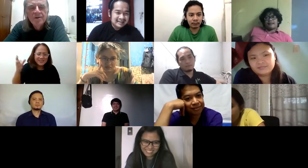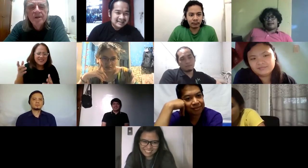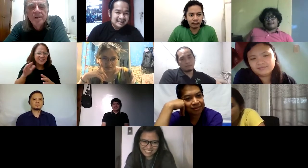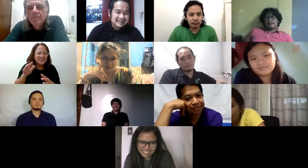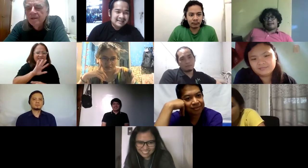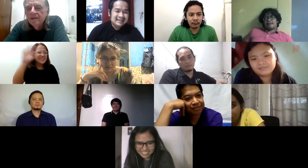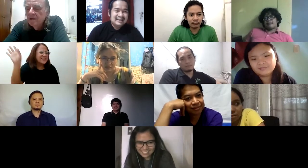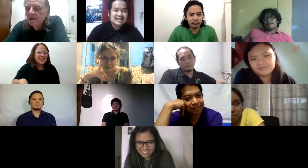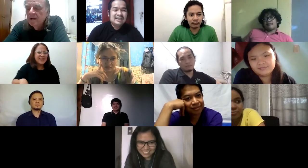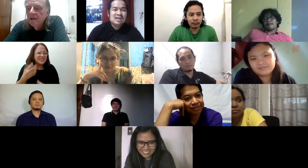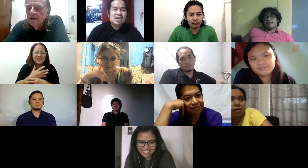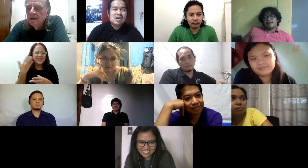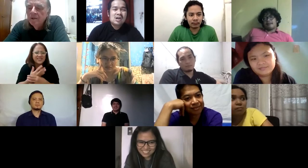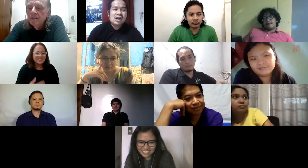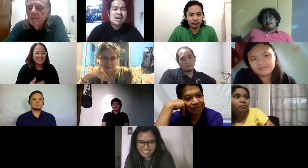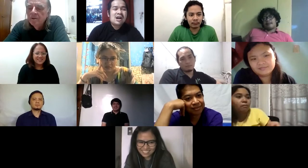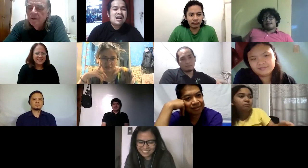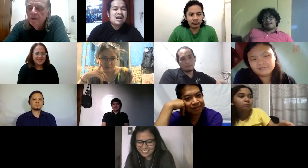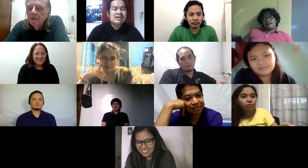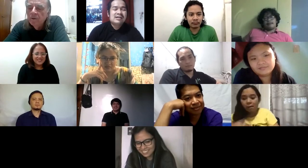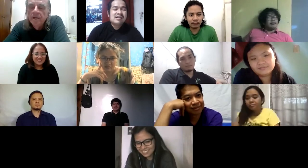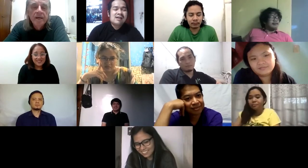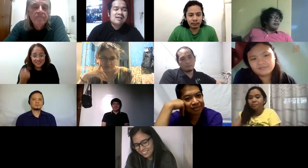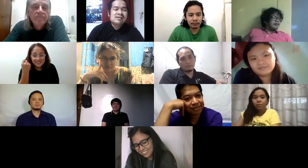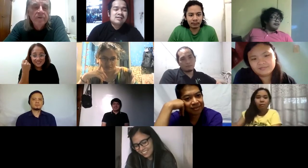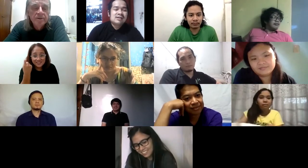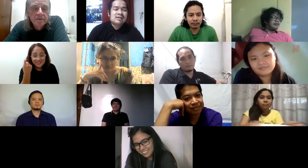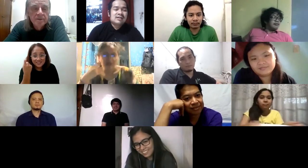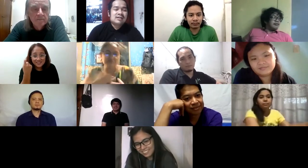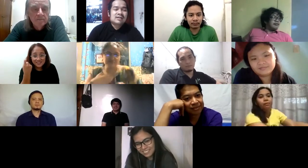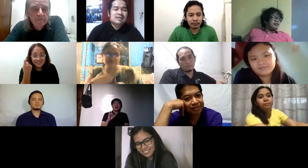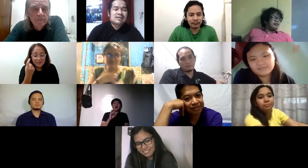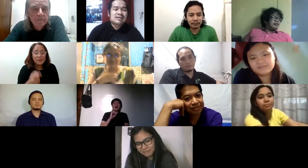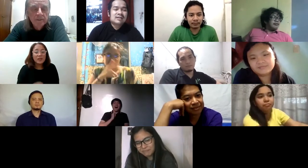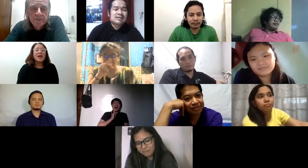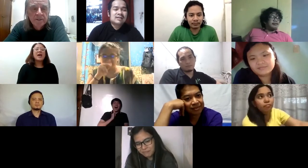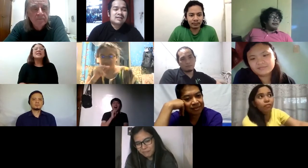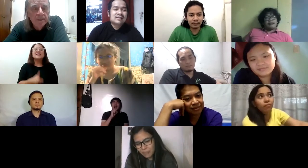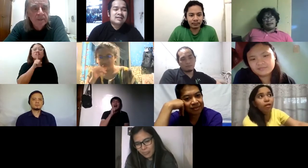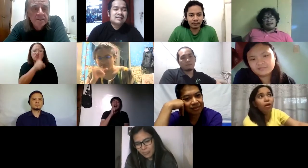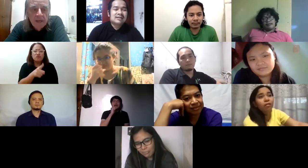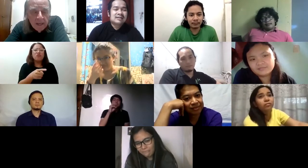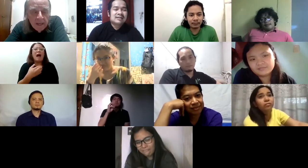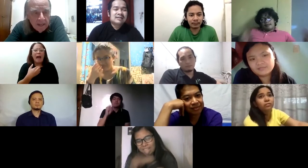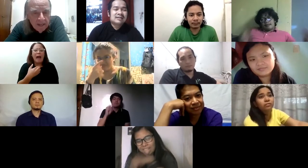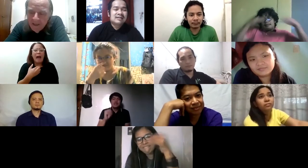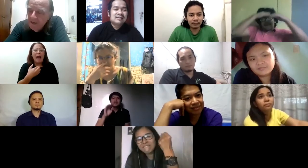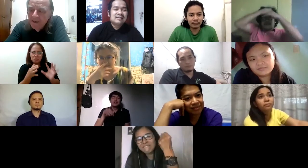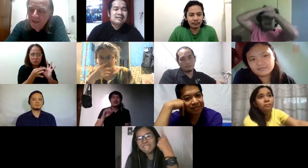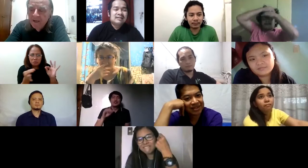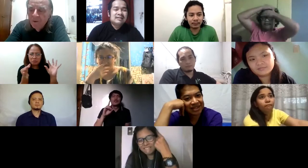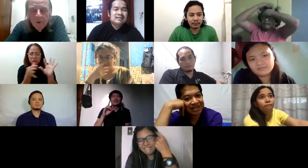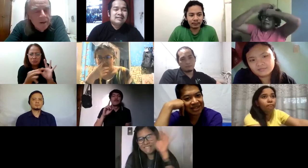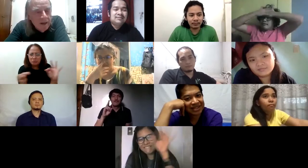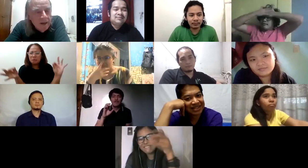So anyway, you know, you're going to have criticism, but just simply say, we're not